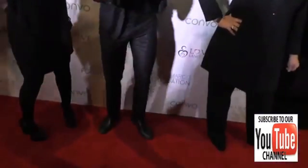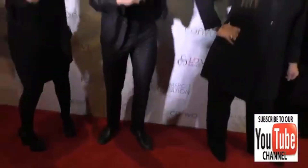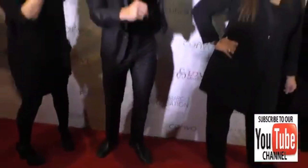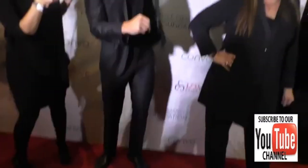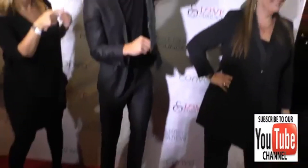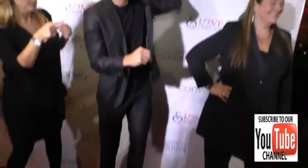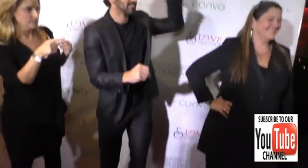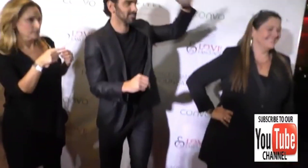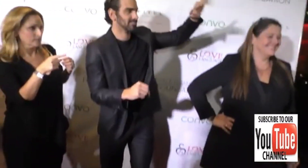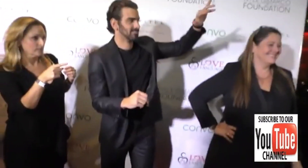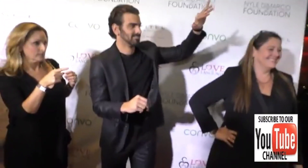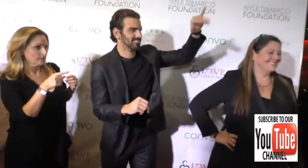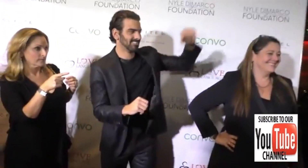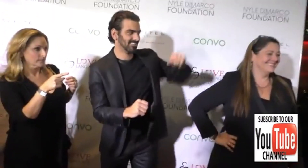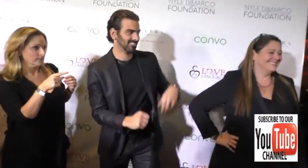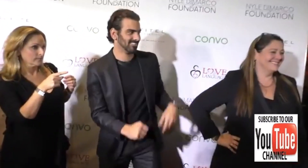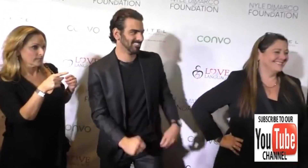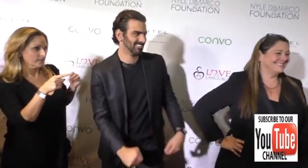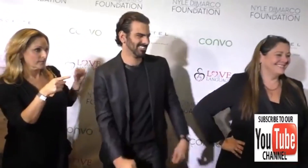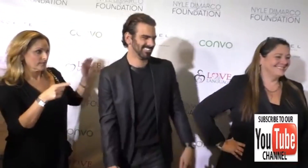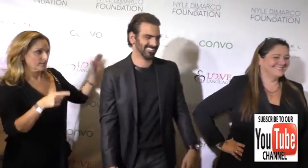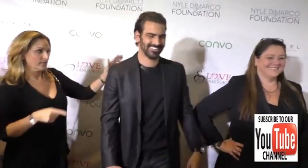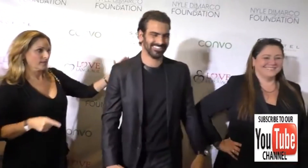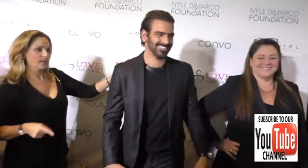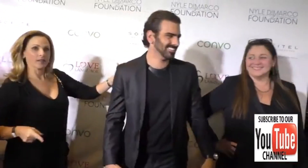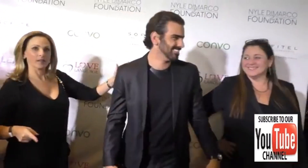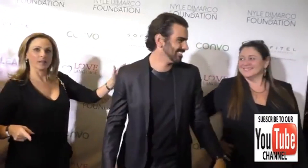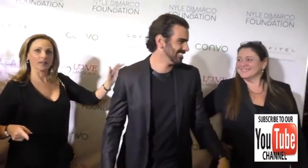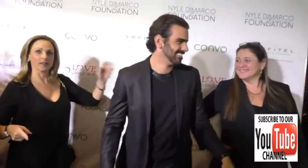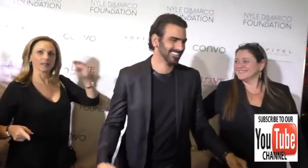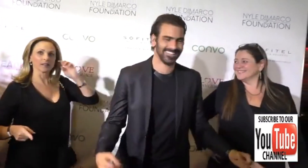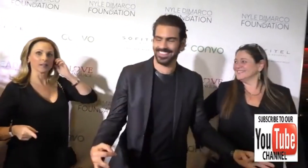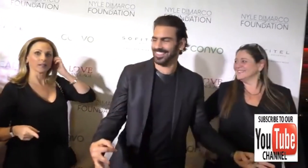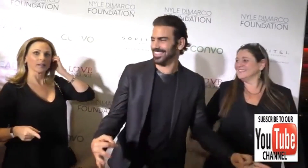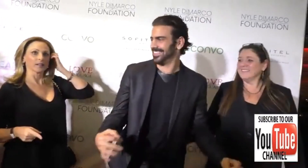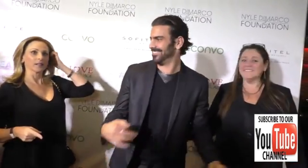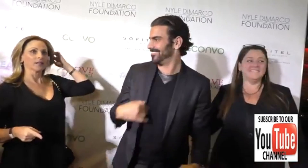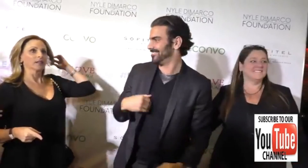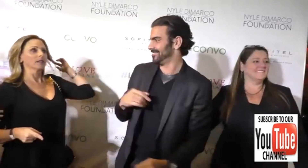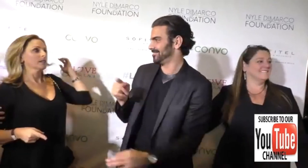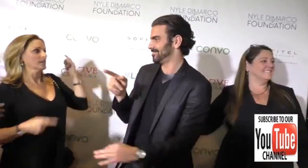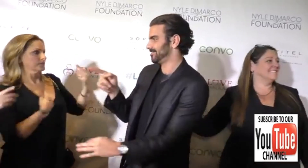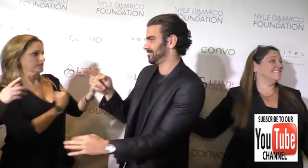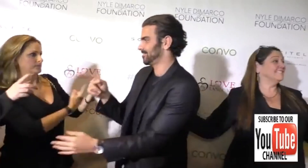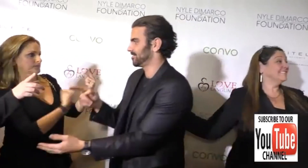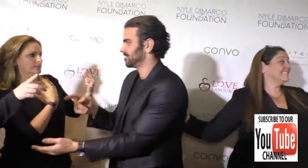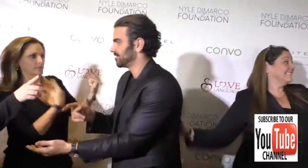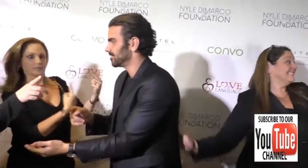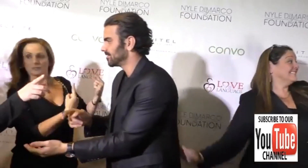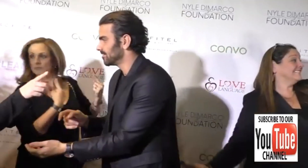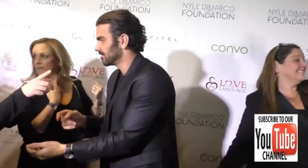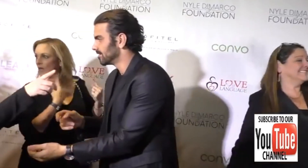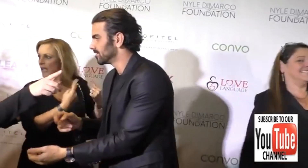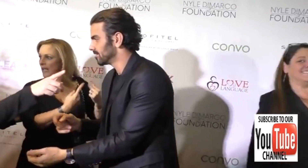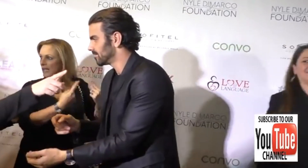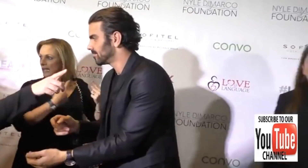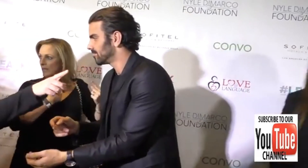Award for Children of a Lesser God. It was that good a film. She's been a major advocate for ASL in Hollywood and even helped teach